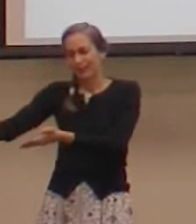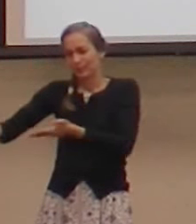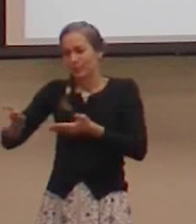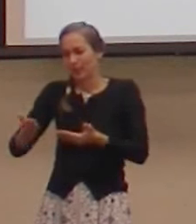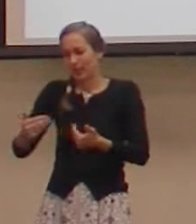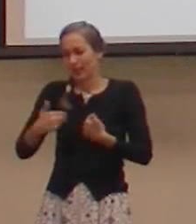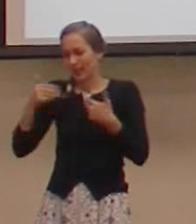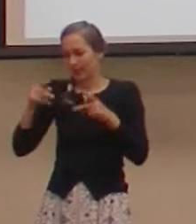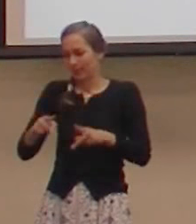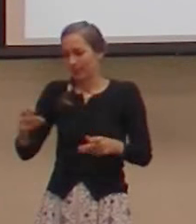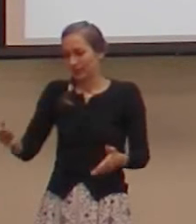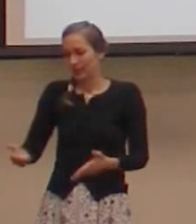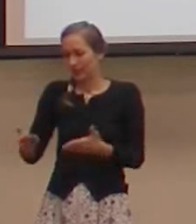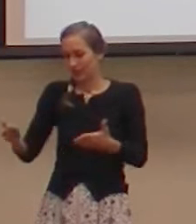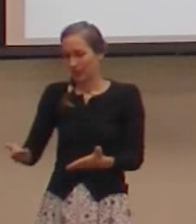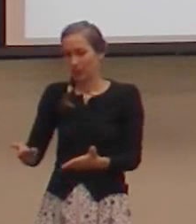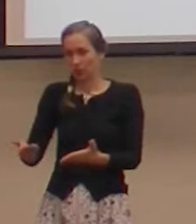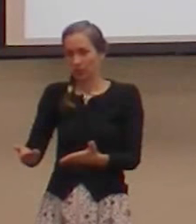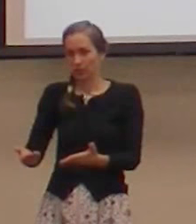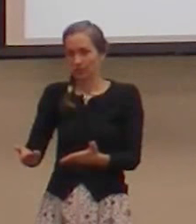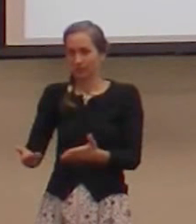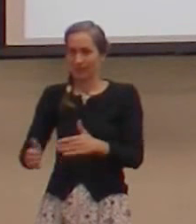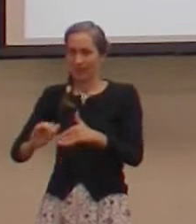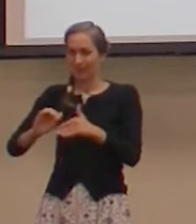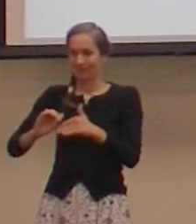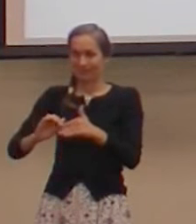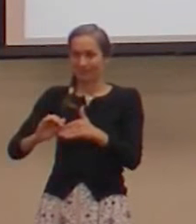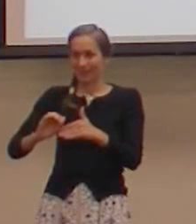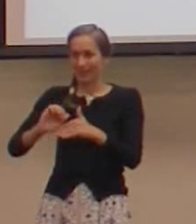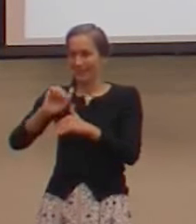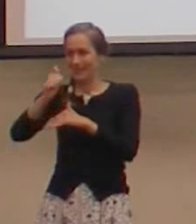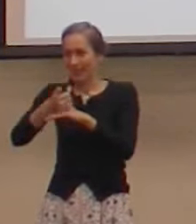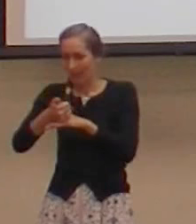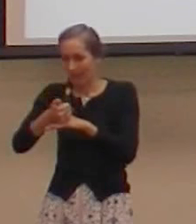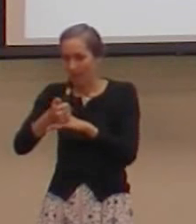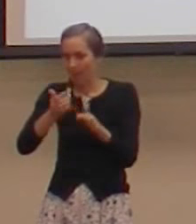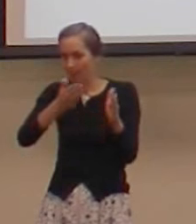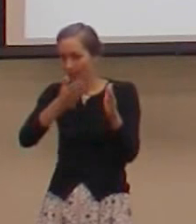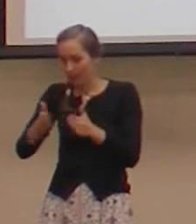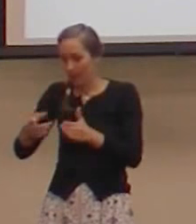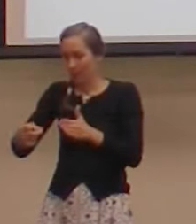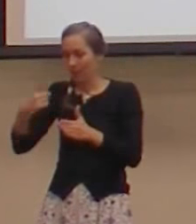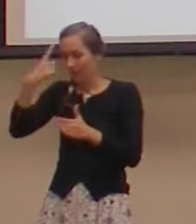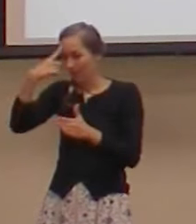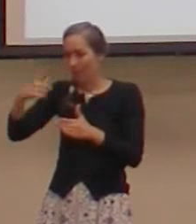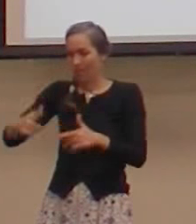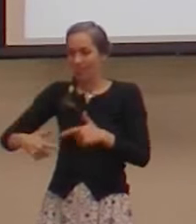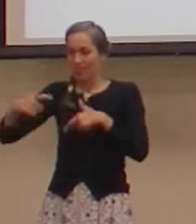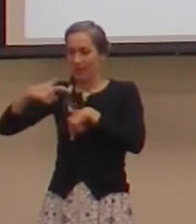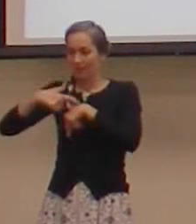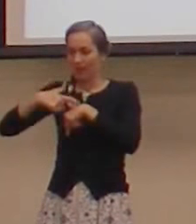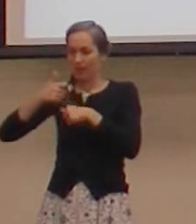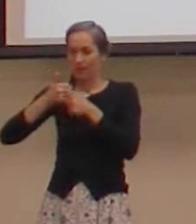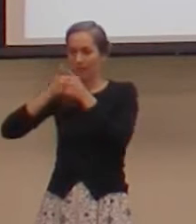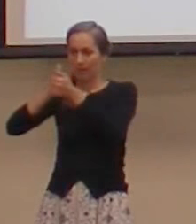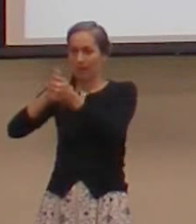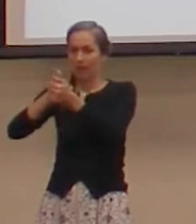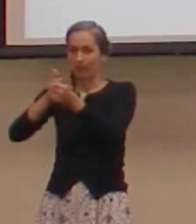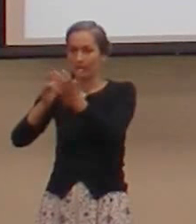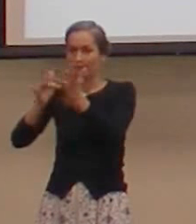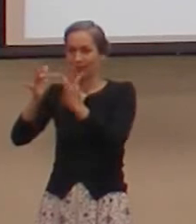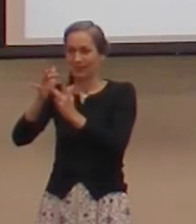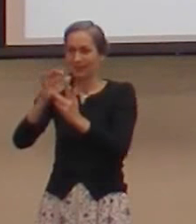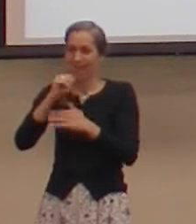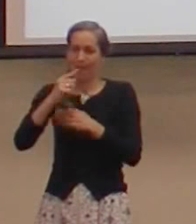here and set them up for a lifetime of fellowship in Jesus. It's not just about the 2 years, it's about